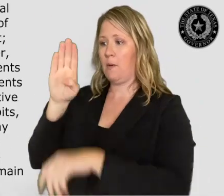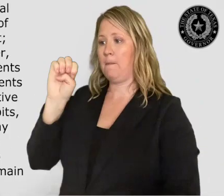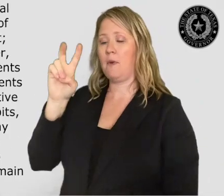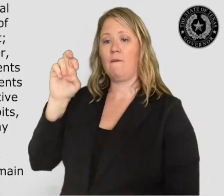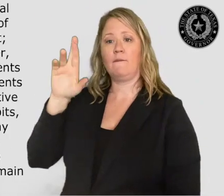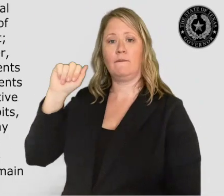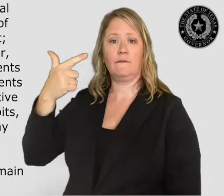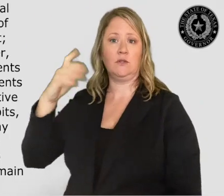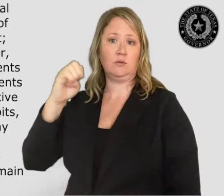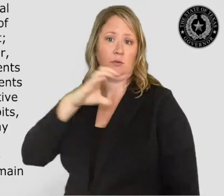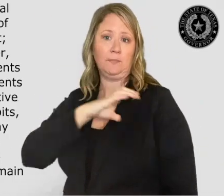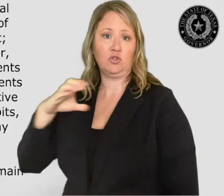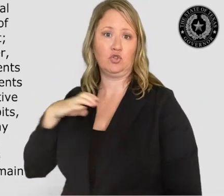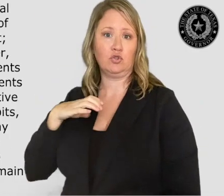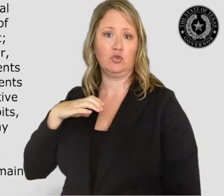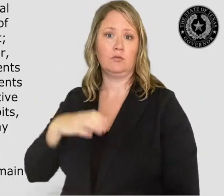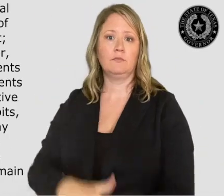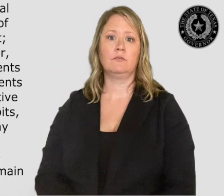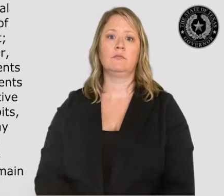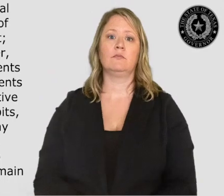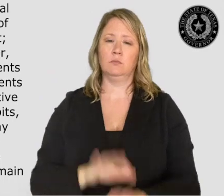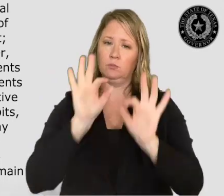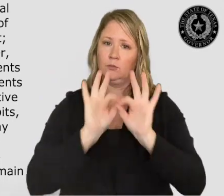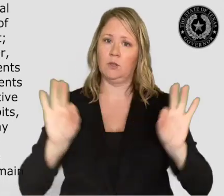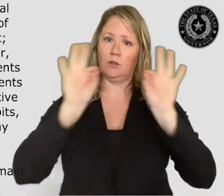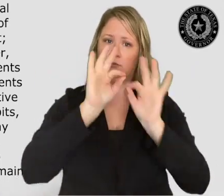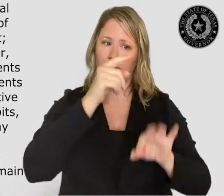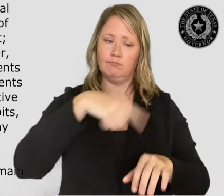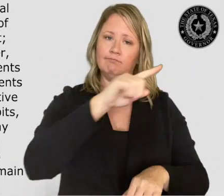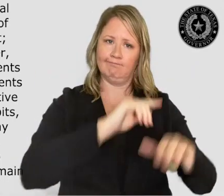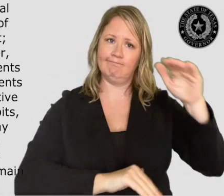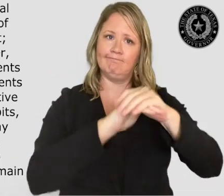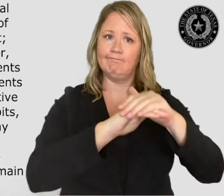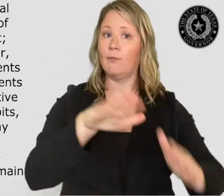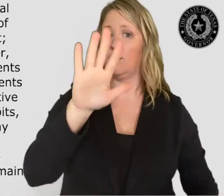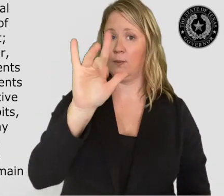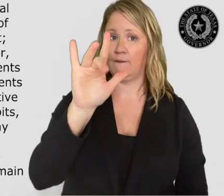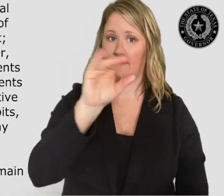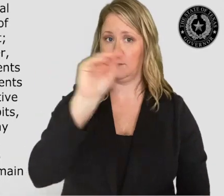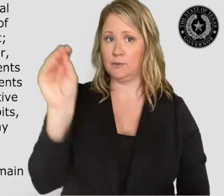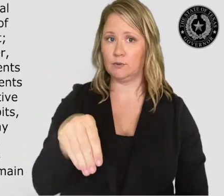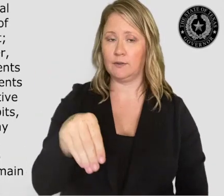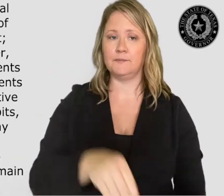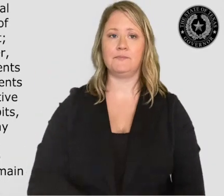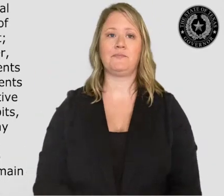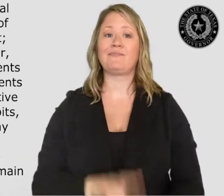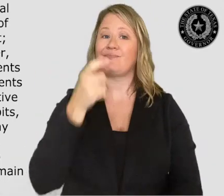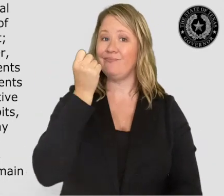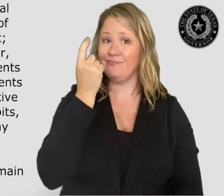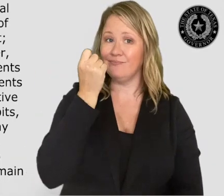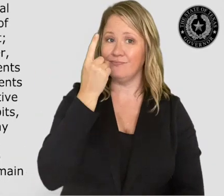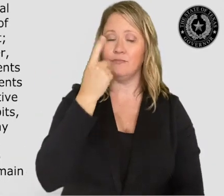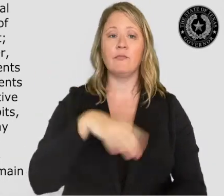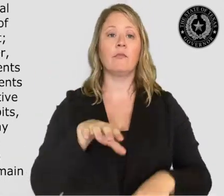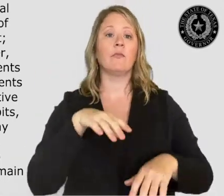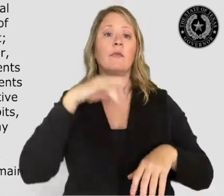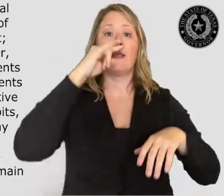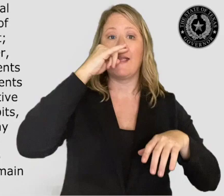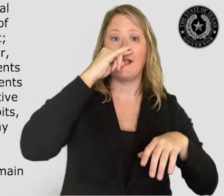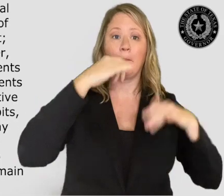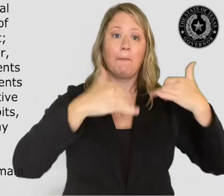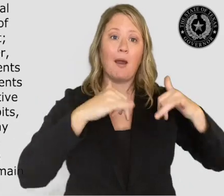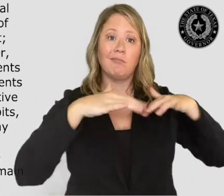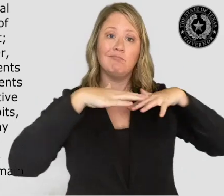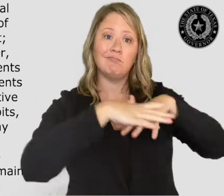listed occupancy of the establishment, provided, however, that any components of the establishments that have interactive functions or